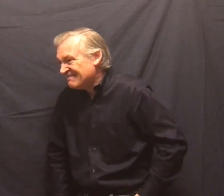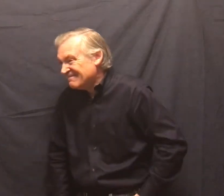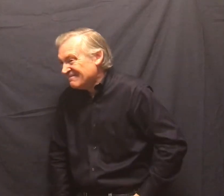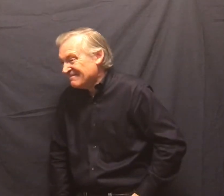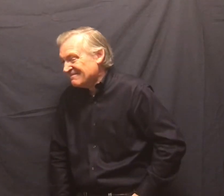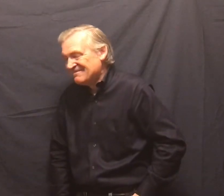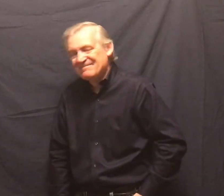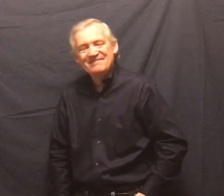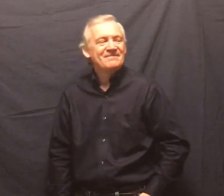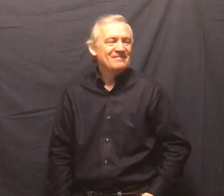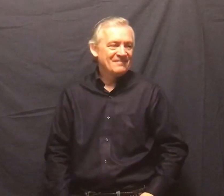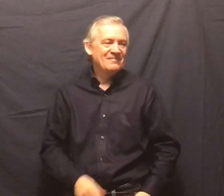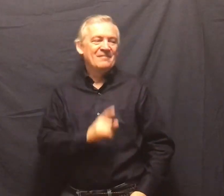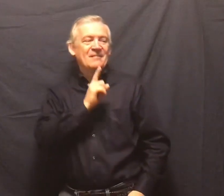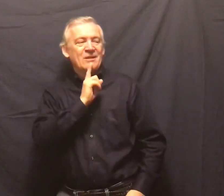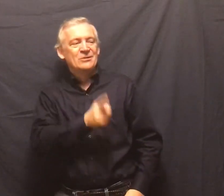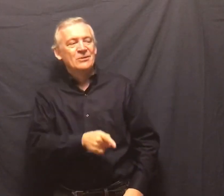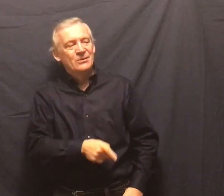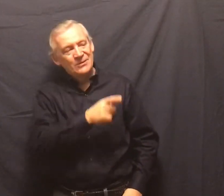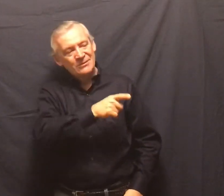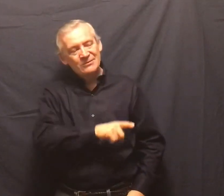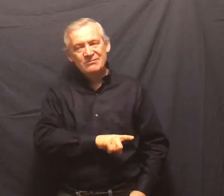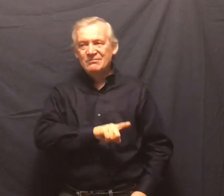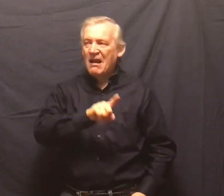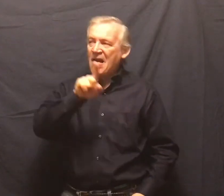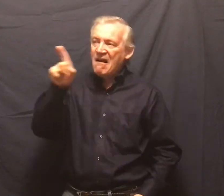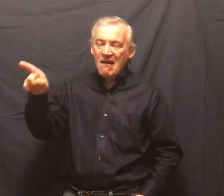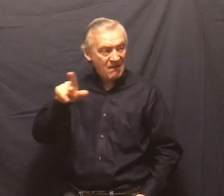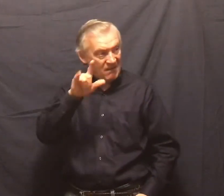Sure, you'd go out in the alfalfa patch and you'd have a sack.